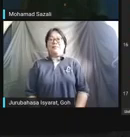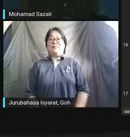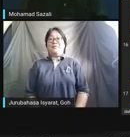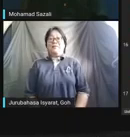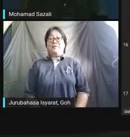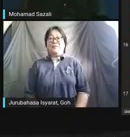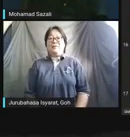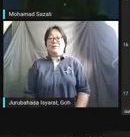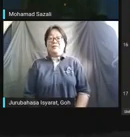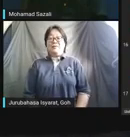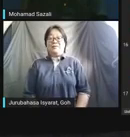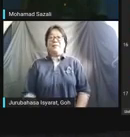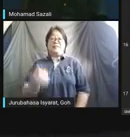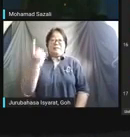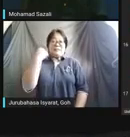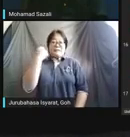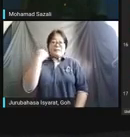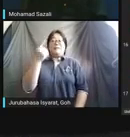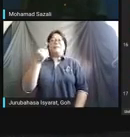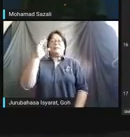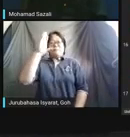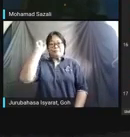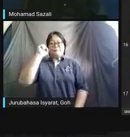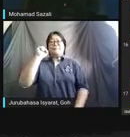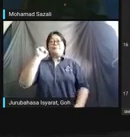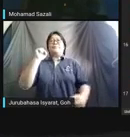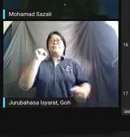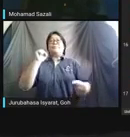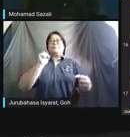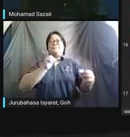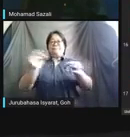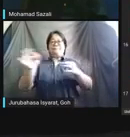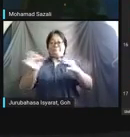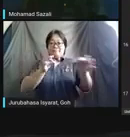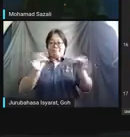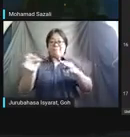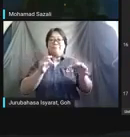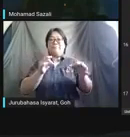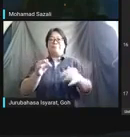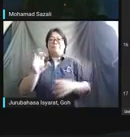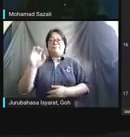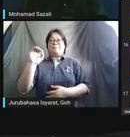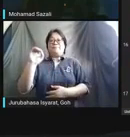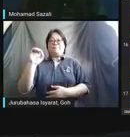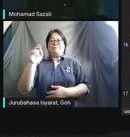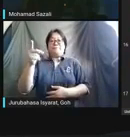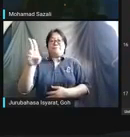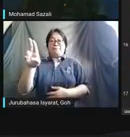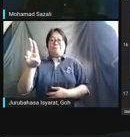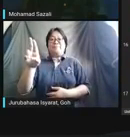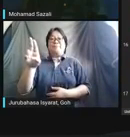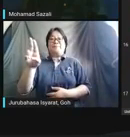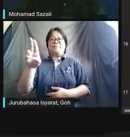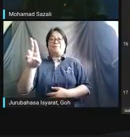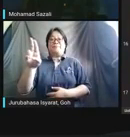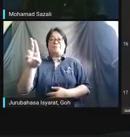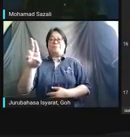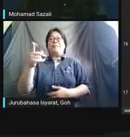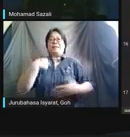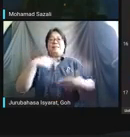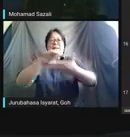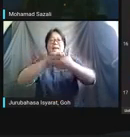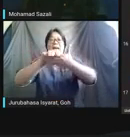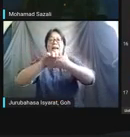Just now, Encik Sazali mentioned that OKU people, they have a type of card that shows that they are